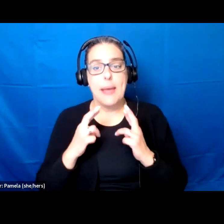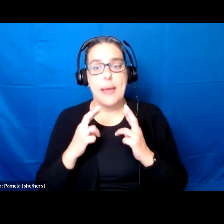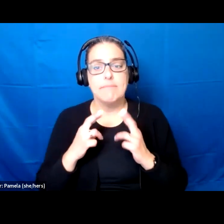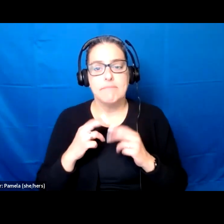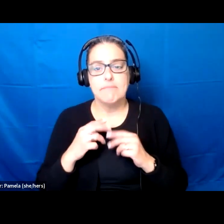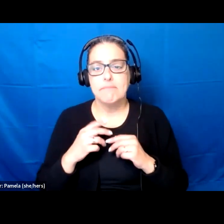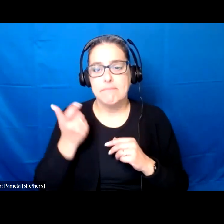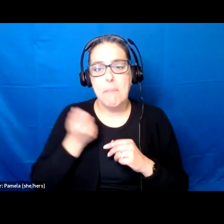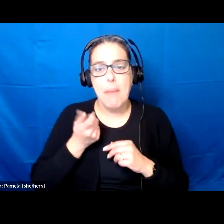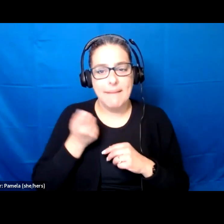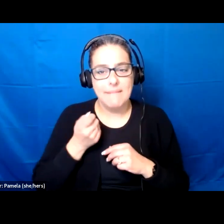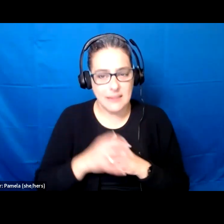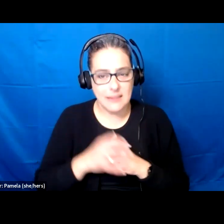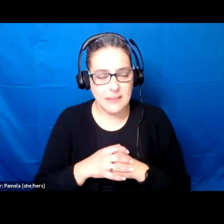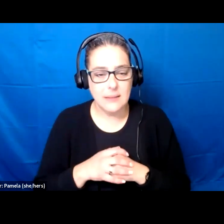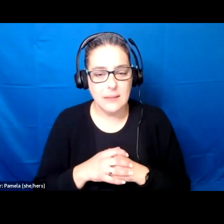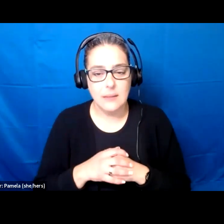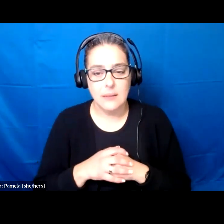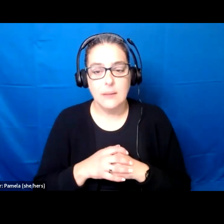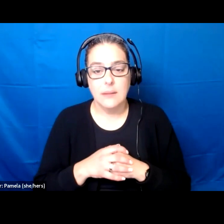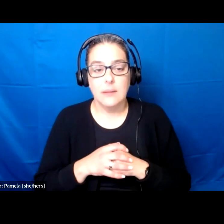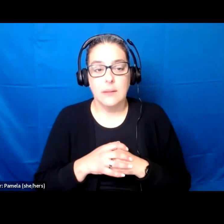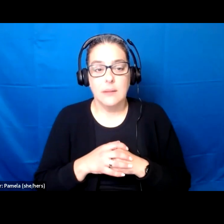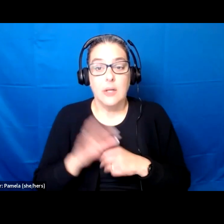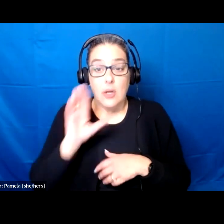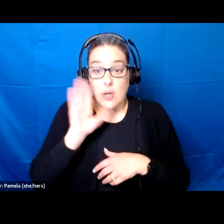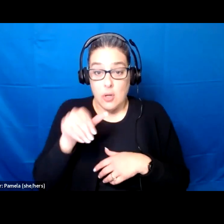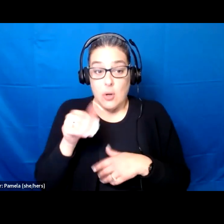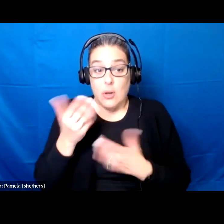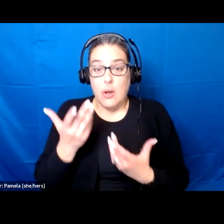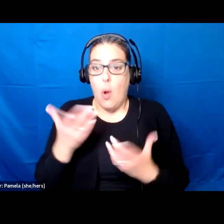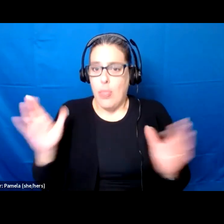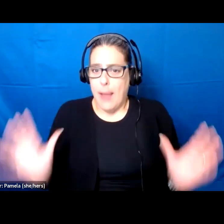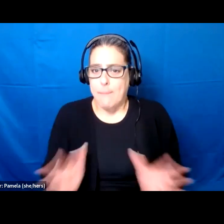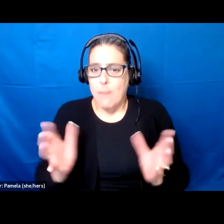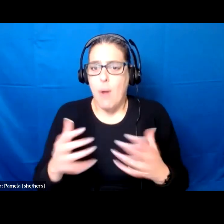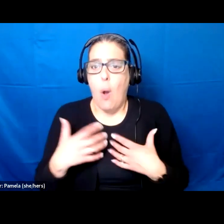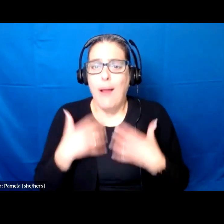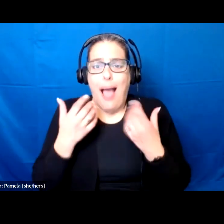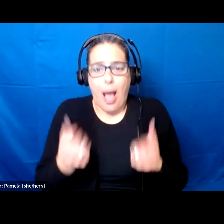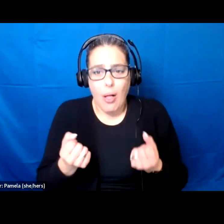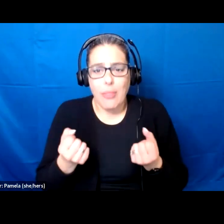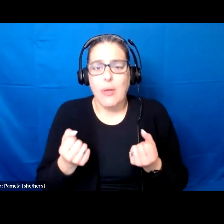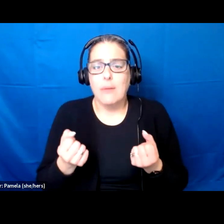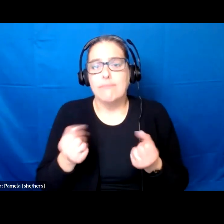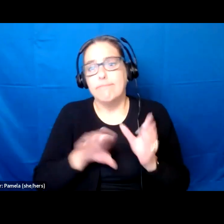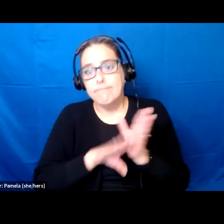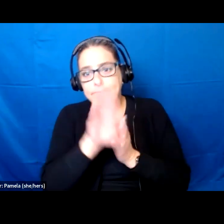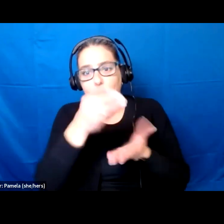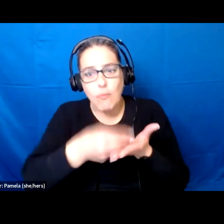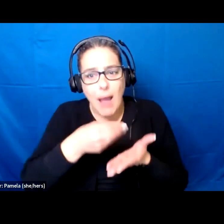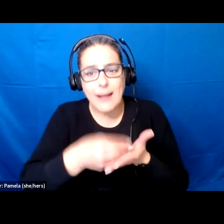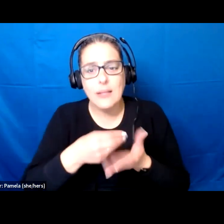and that whether the benefits promote health, wellness, and long-term financial stability into retirement.